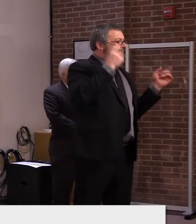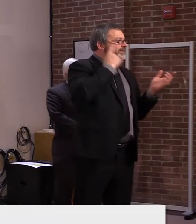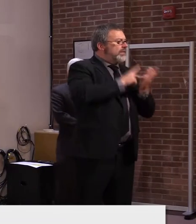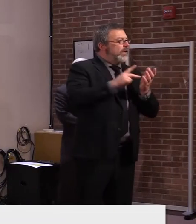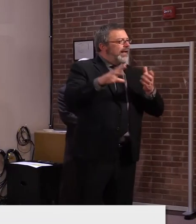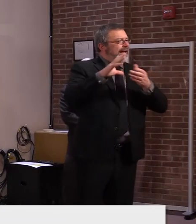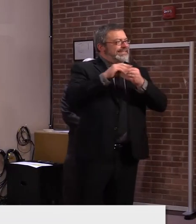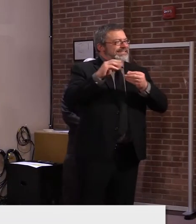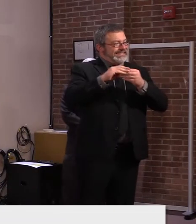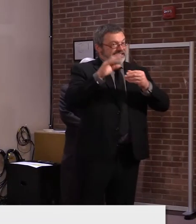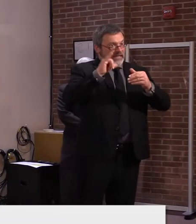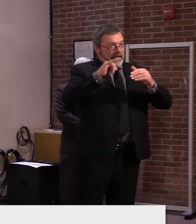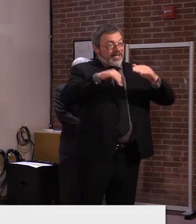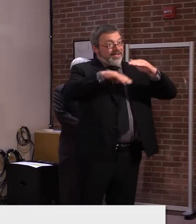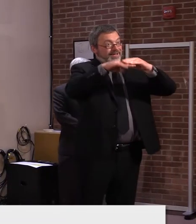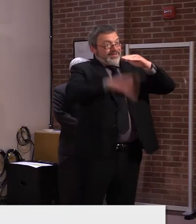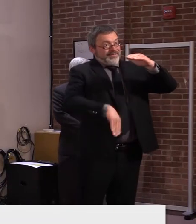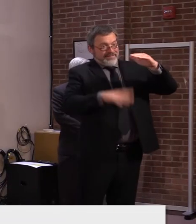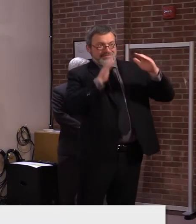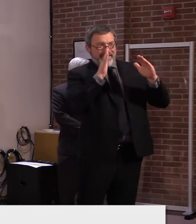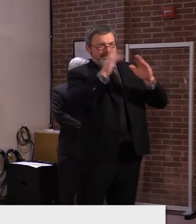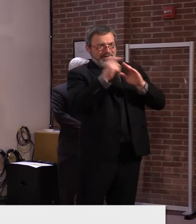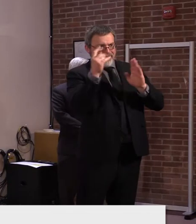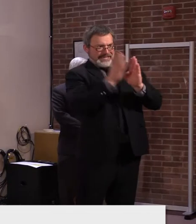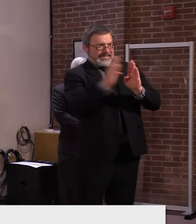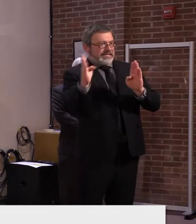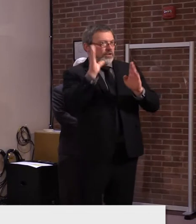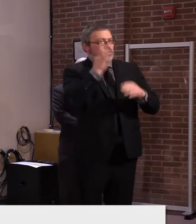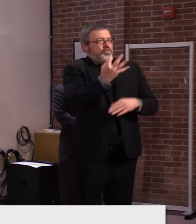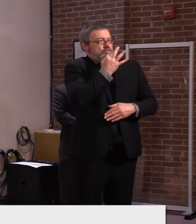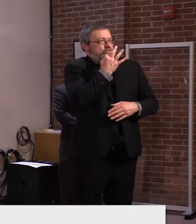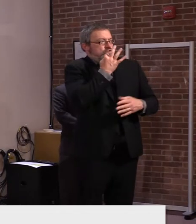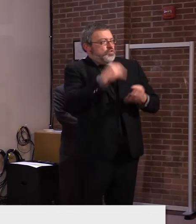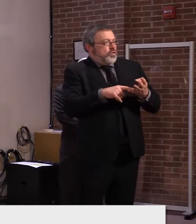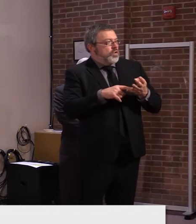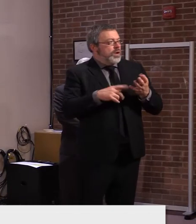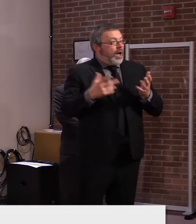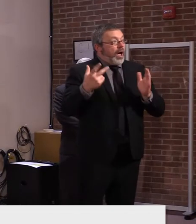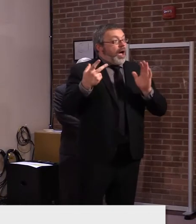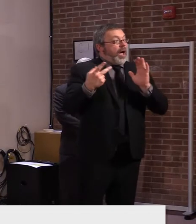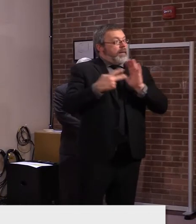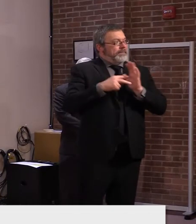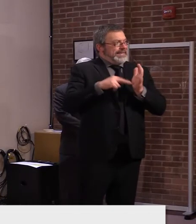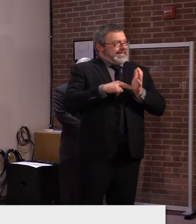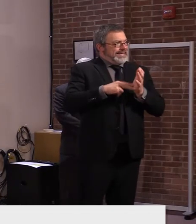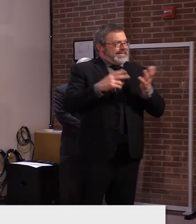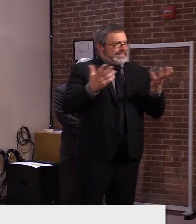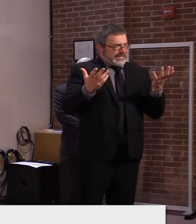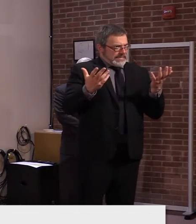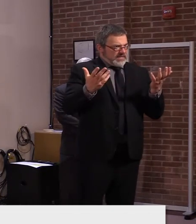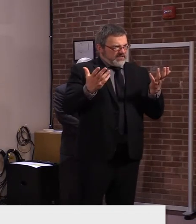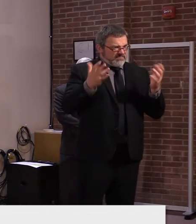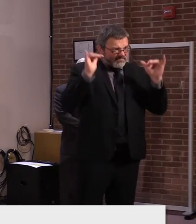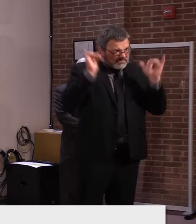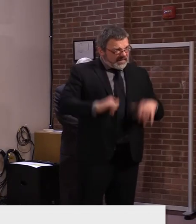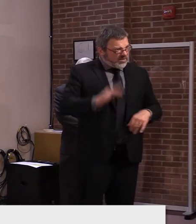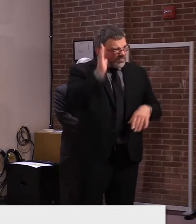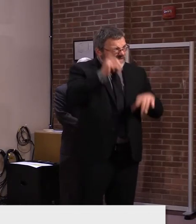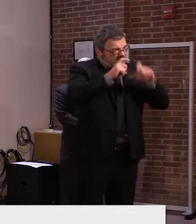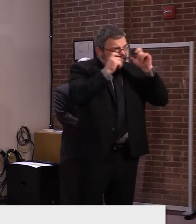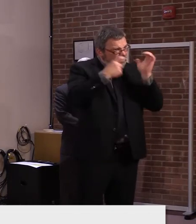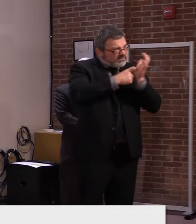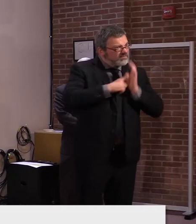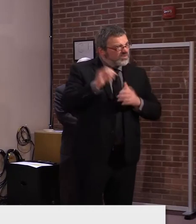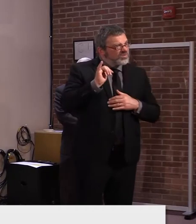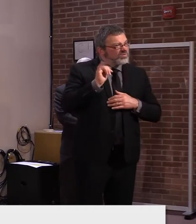it's likely that the masking is going to be needed through the end of this year in schools? We'll have to wait and watch